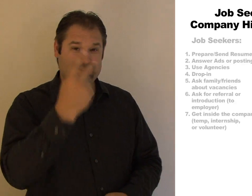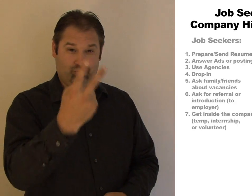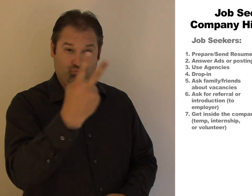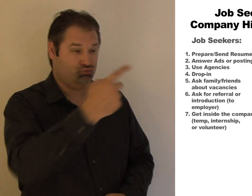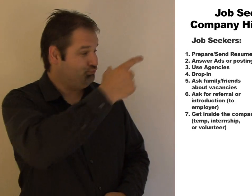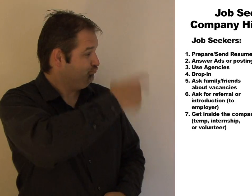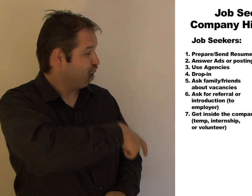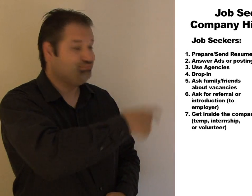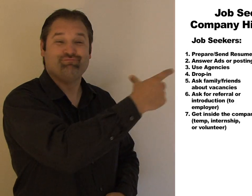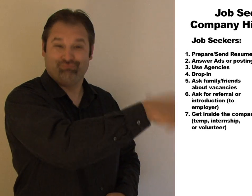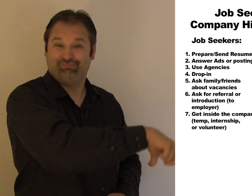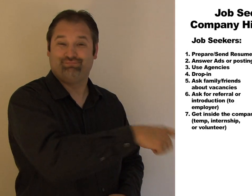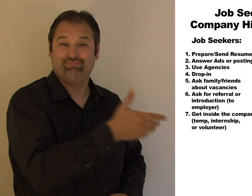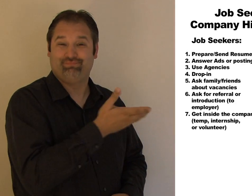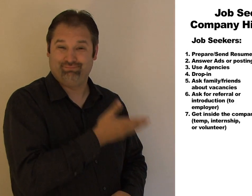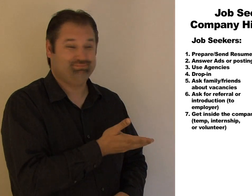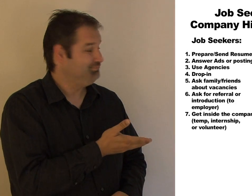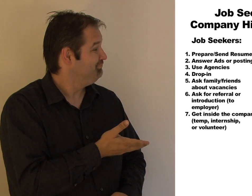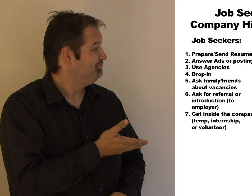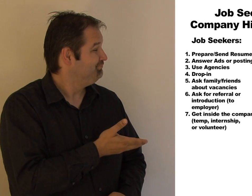Now take a look at these two lists.